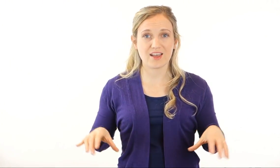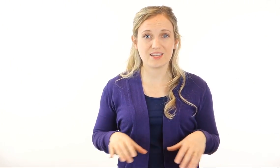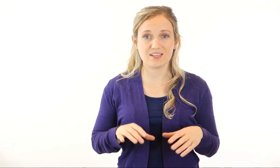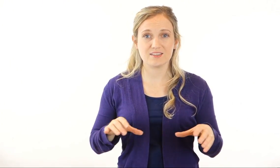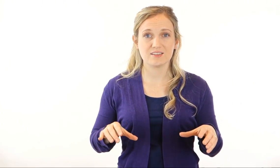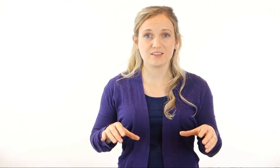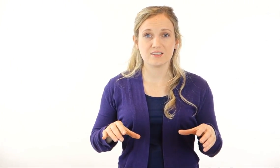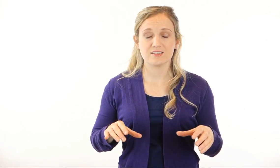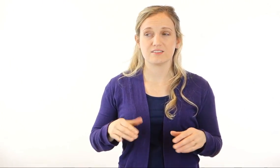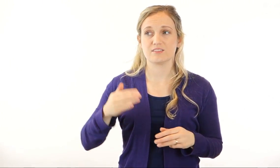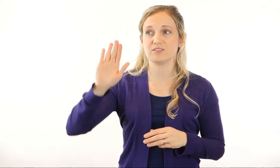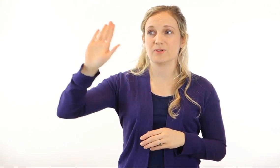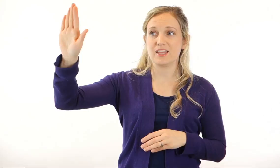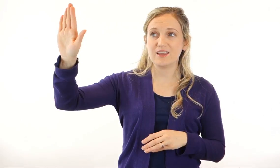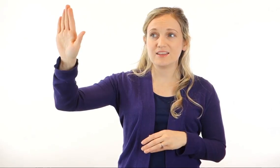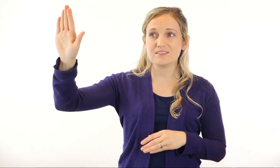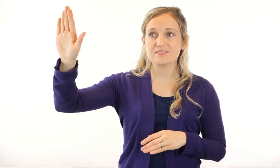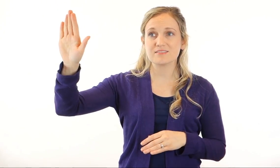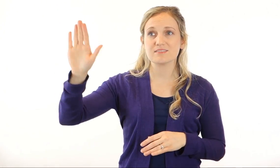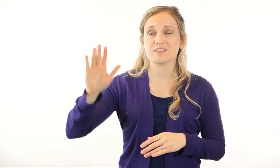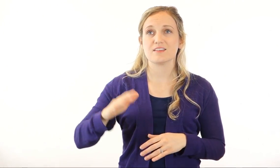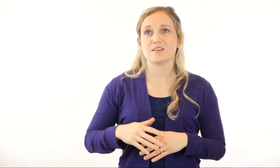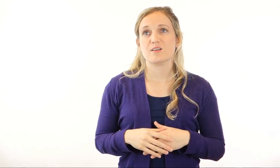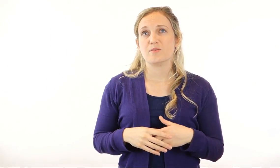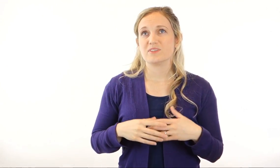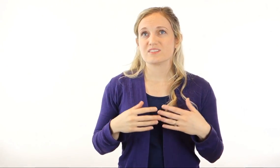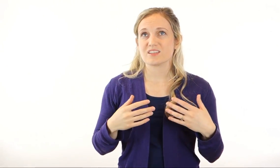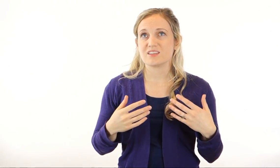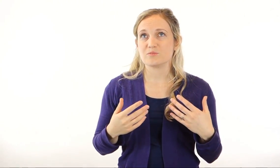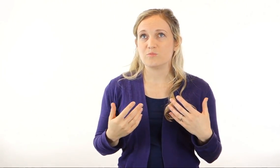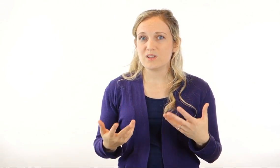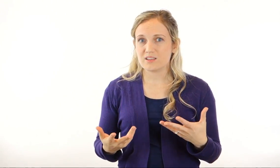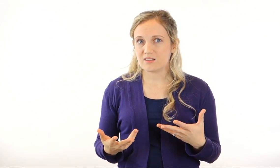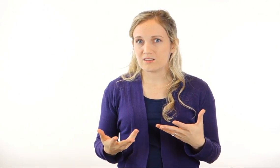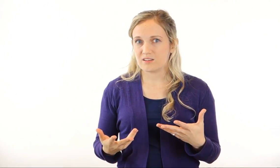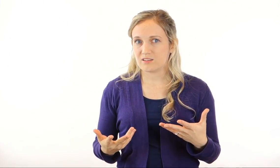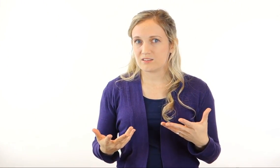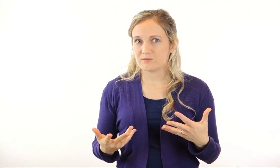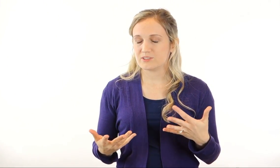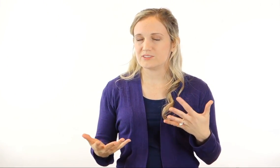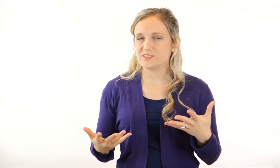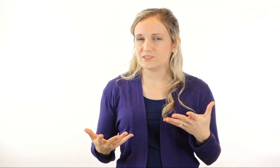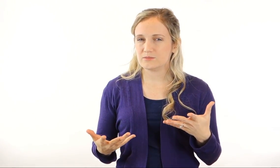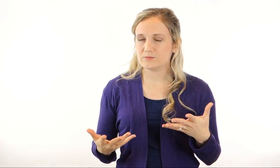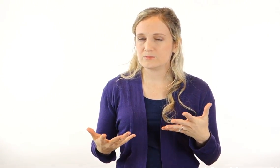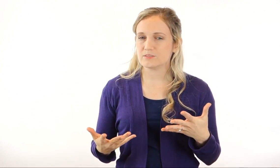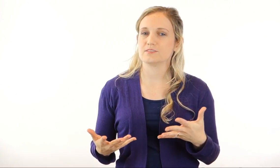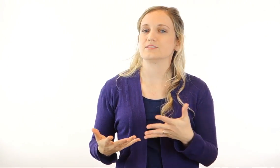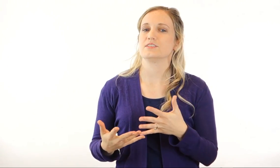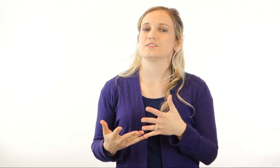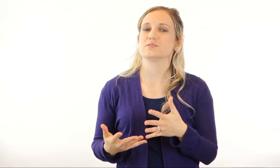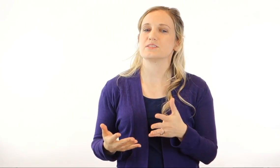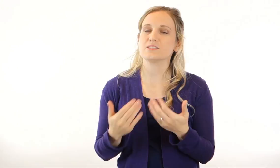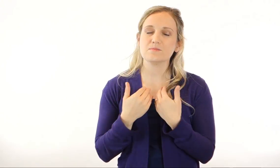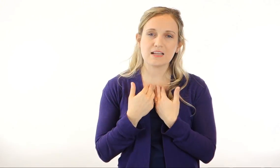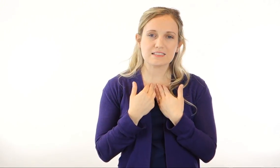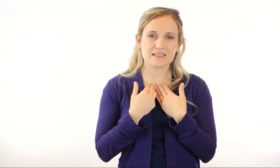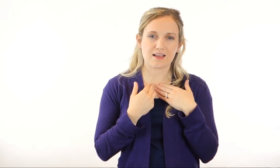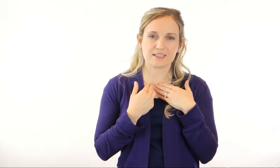that in, you can do his, then it's like his will. What do you do? So this is what I